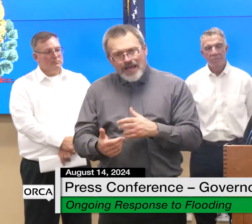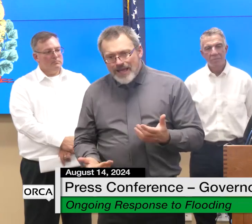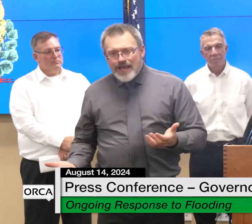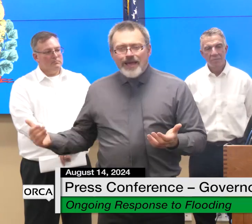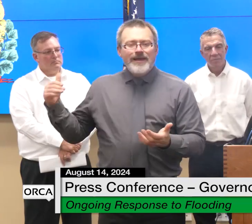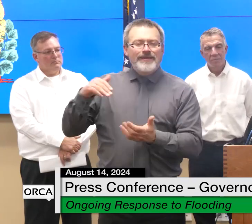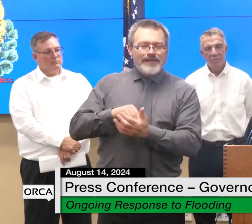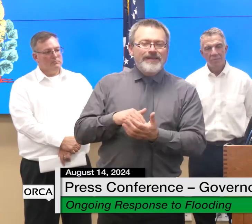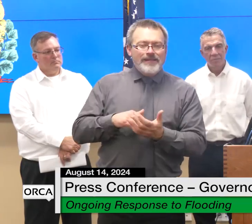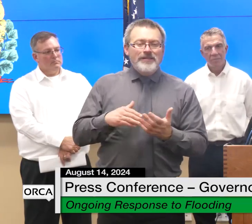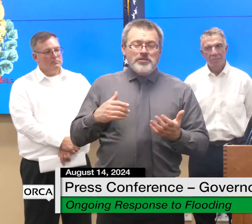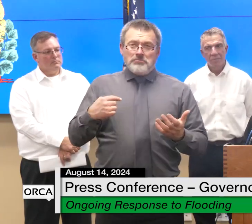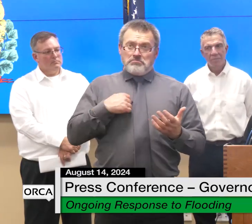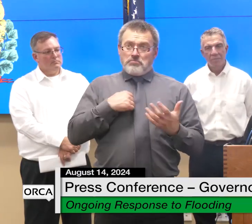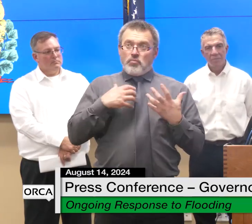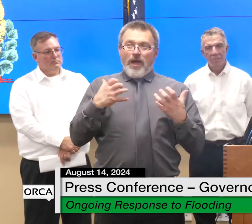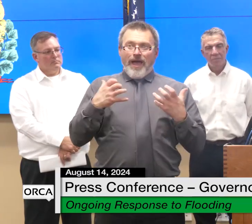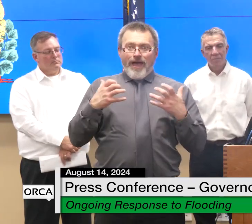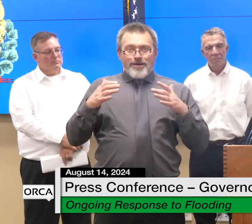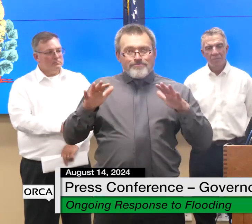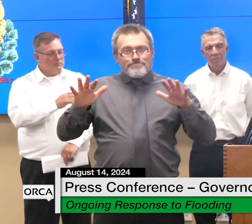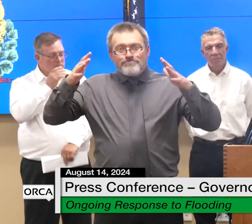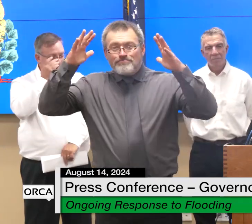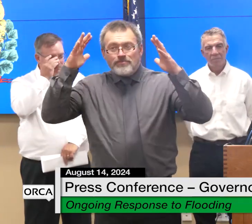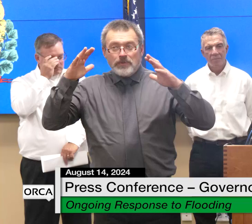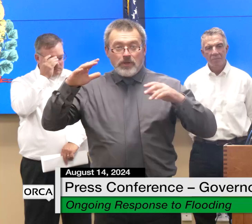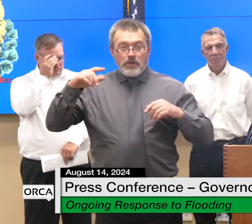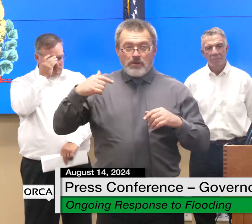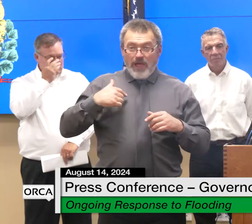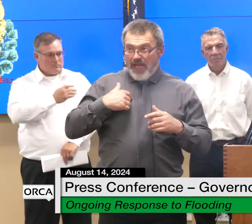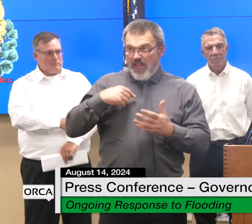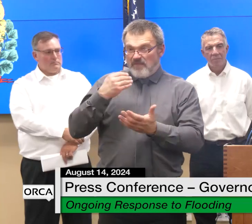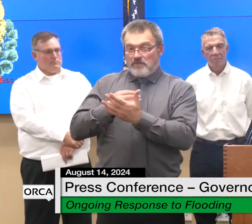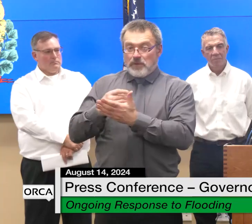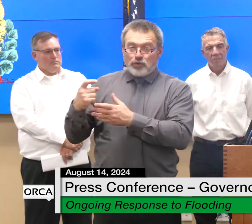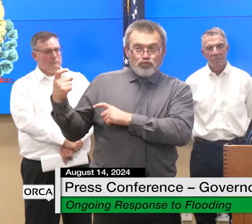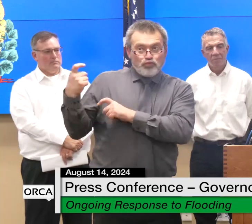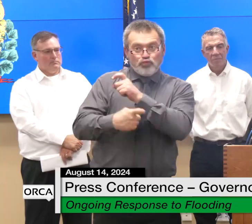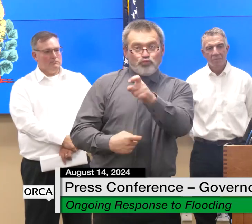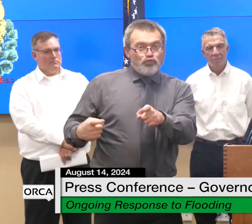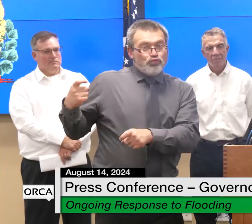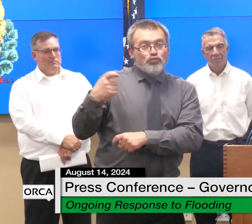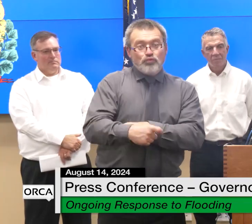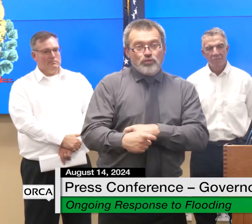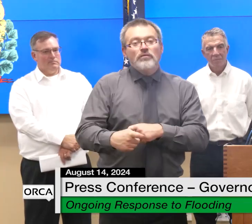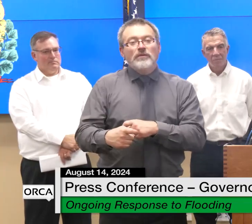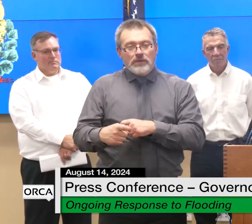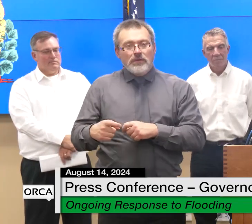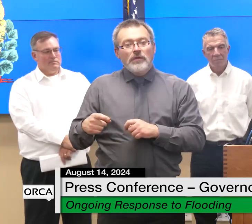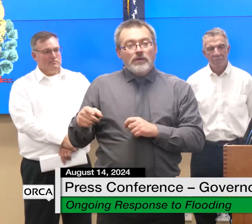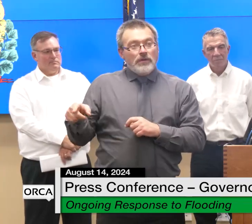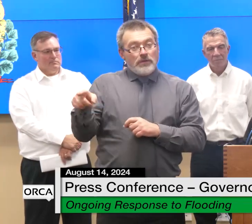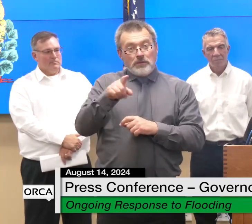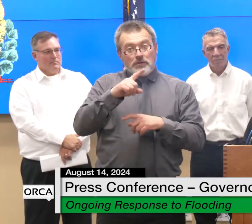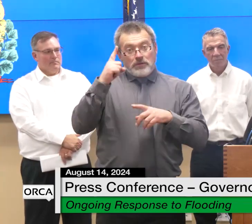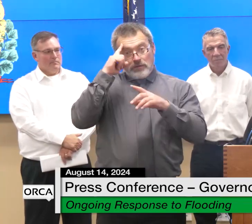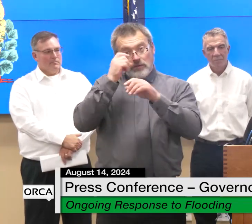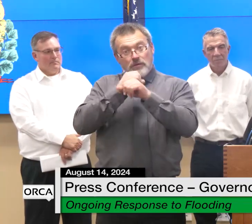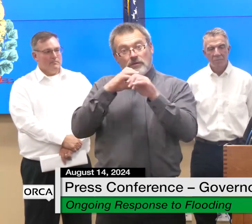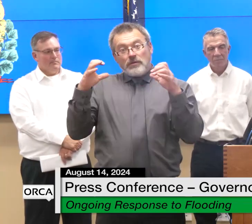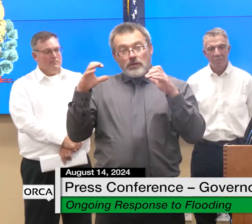year, donations into the Flood Response and Recovery Fund have done exactly what you would expect and hope that they would